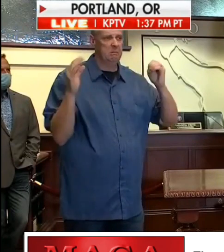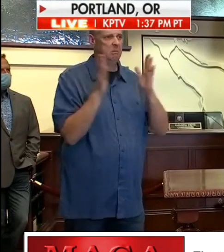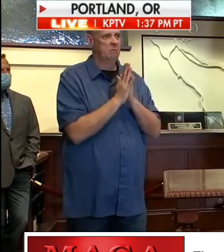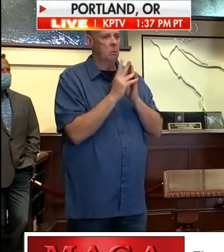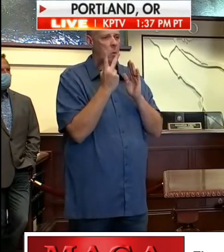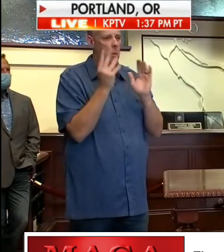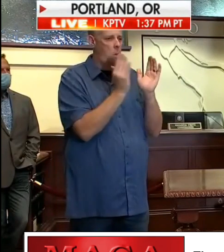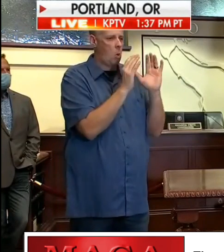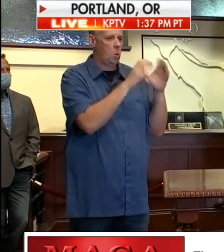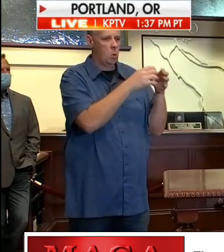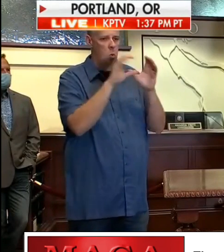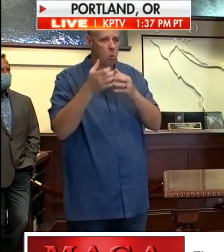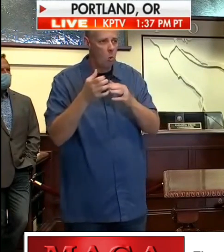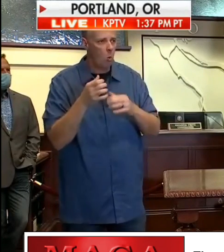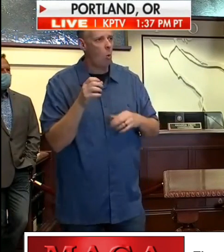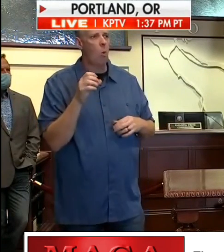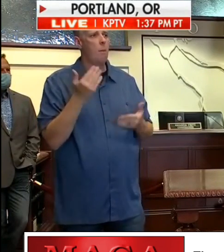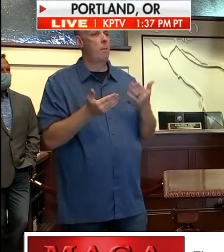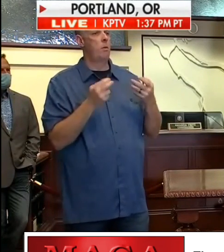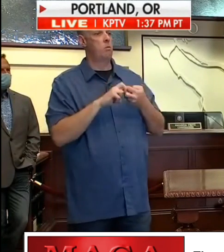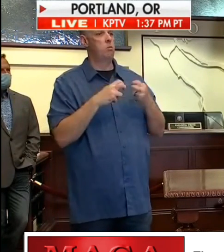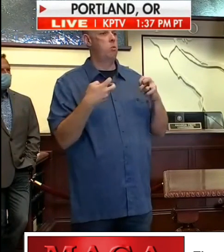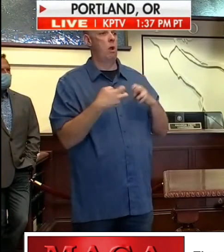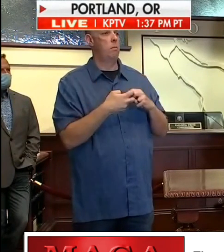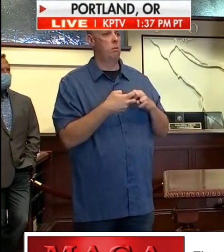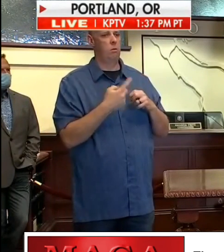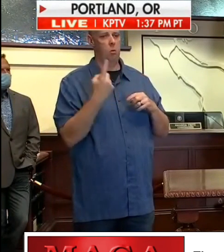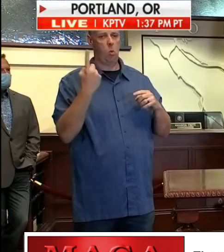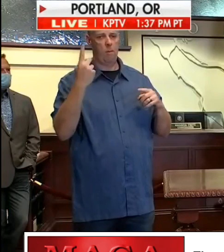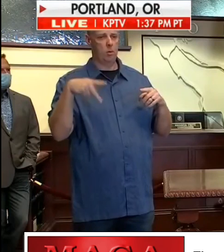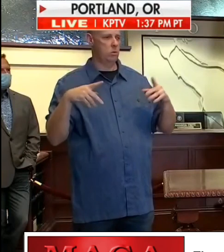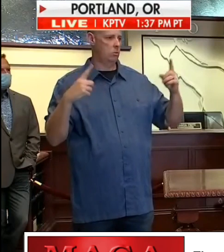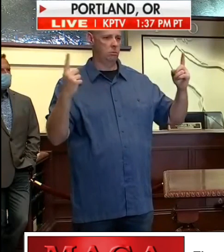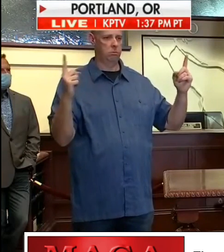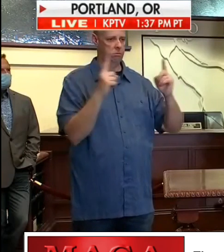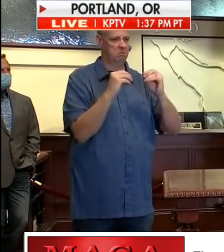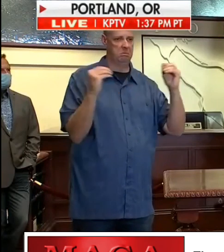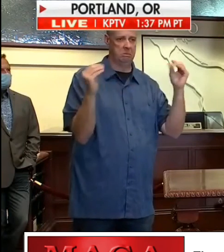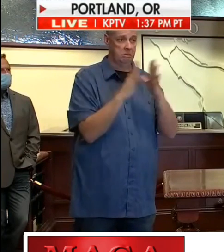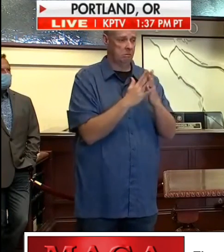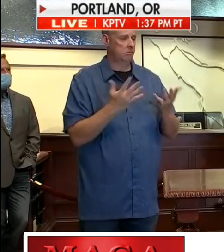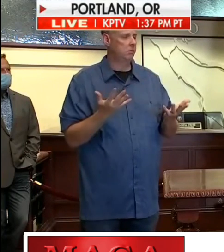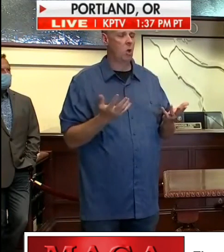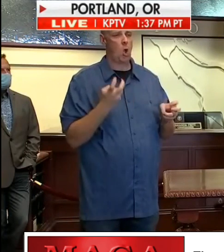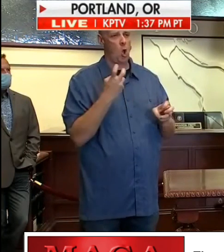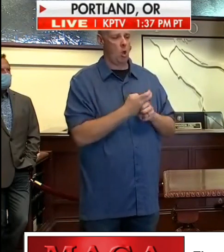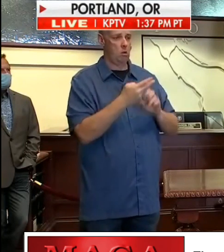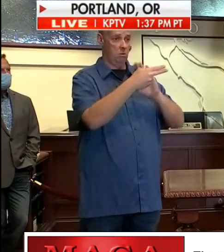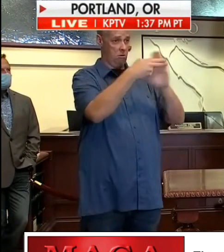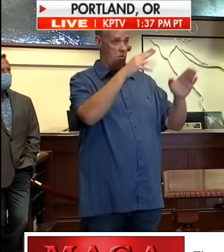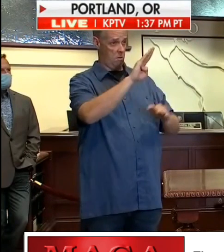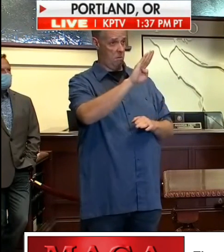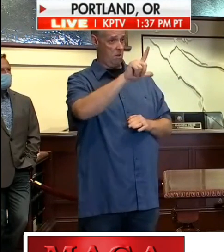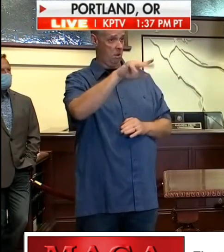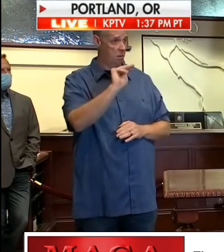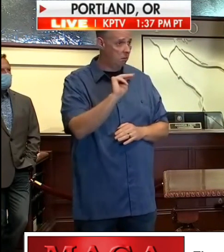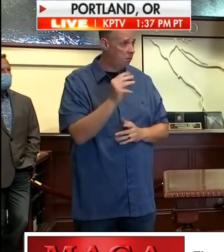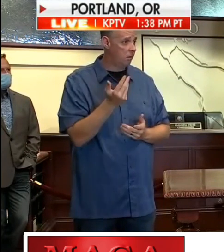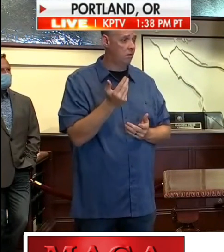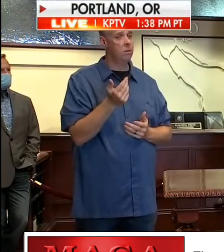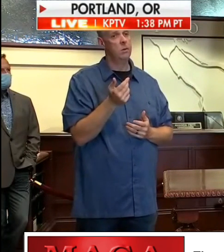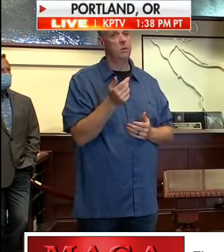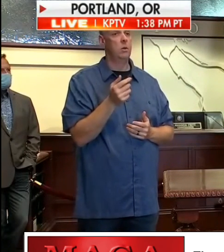small groups or a problem that erupted between individuals. So it's hard for me to classify it as more of a Black Lives Matter thing or like